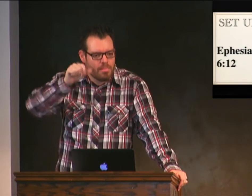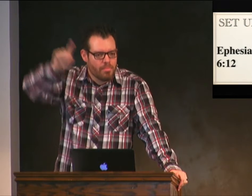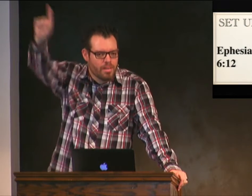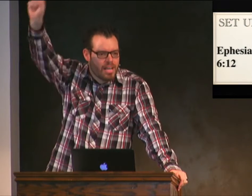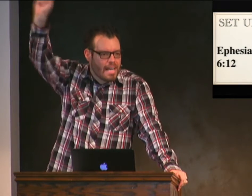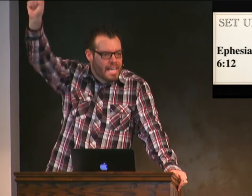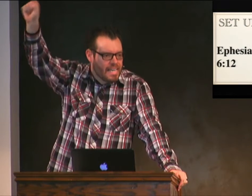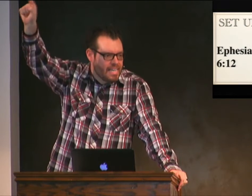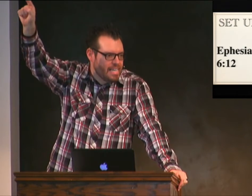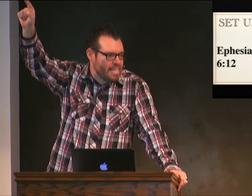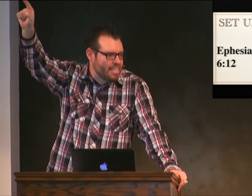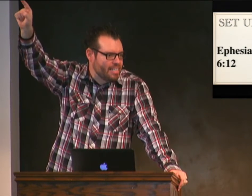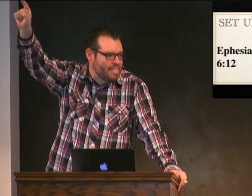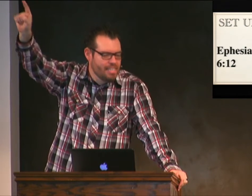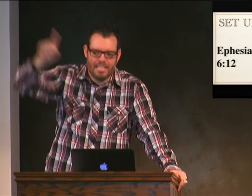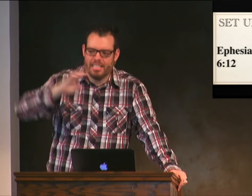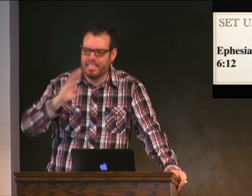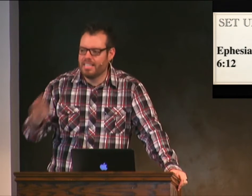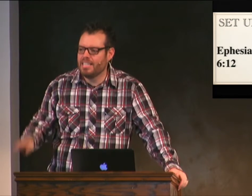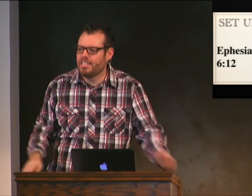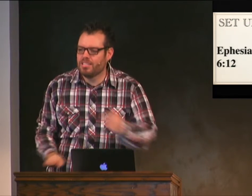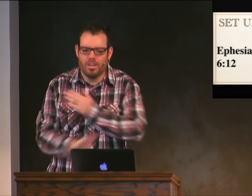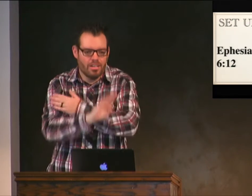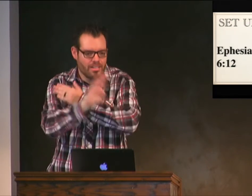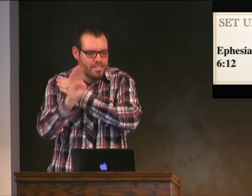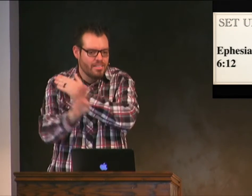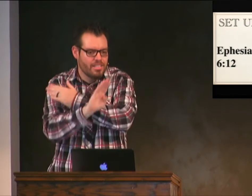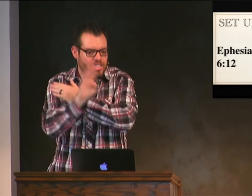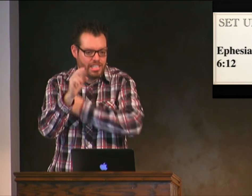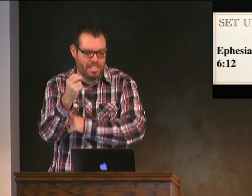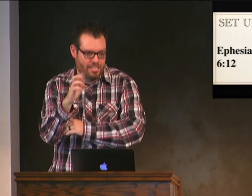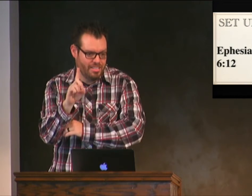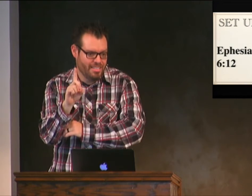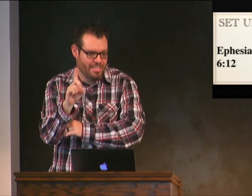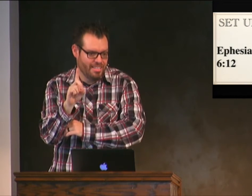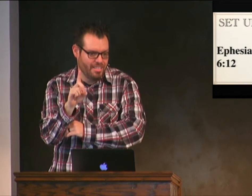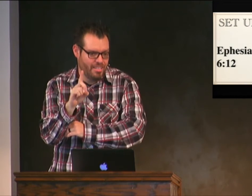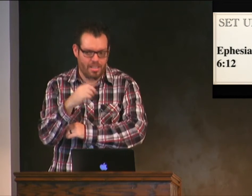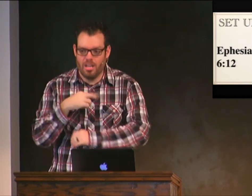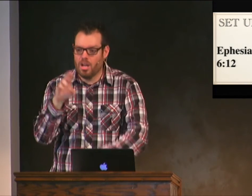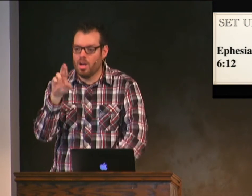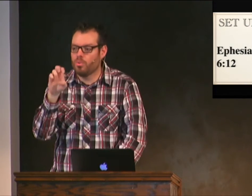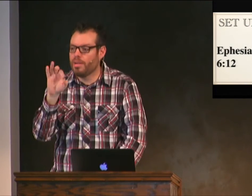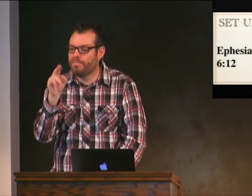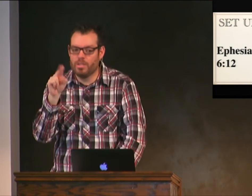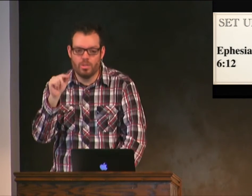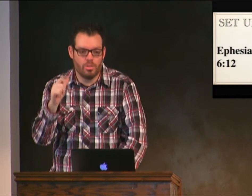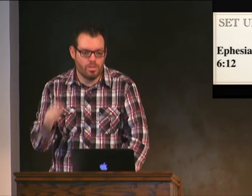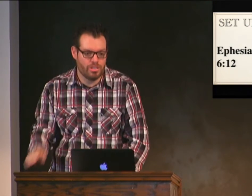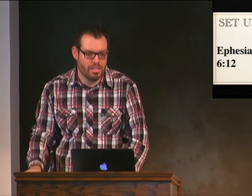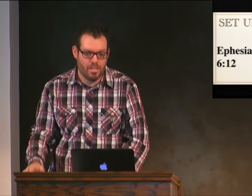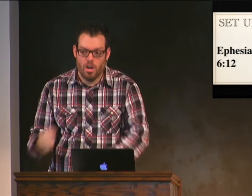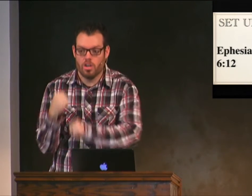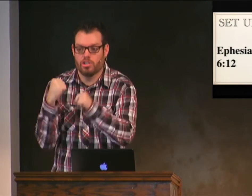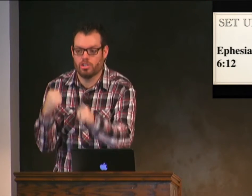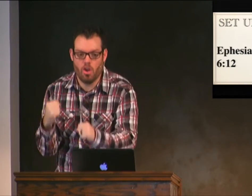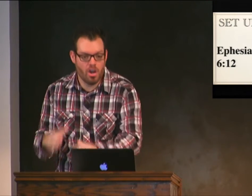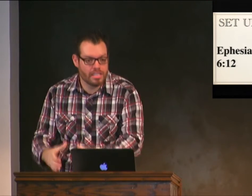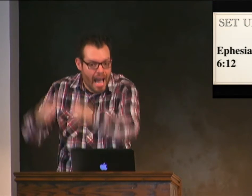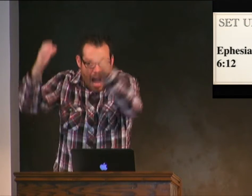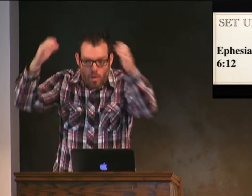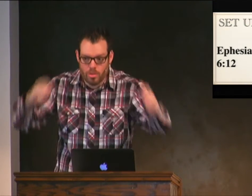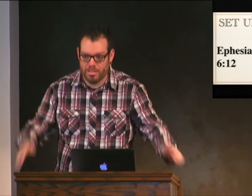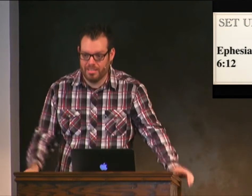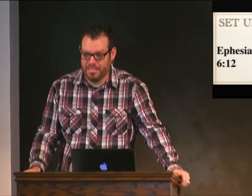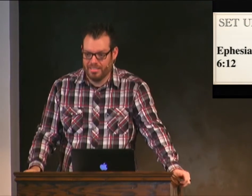We have to remember, he is a shield, a refuge, a